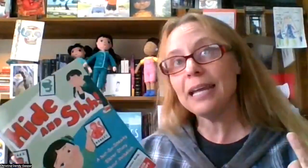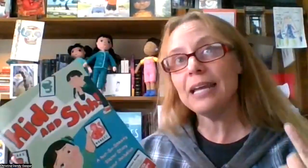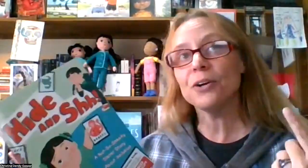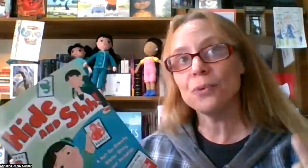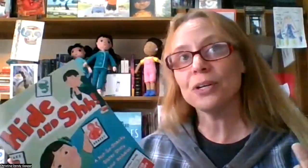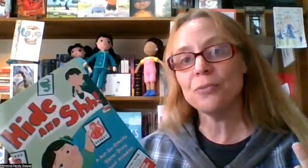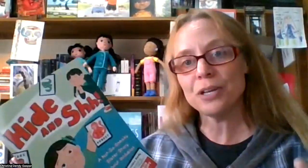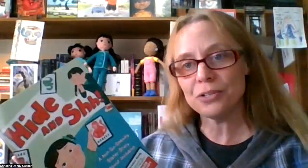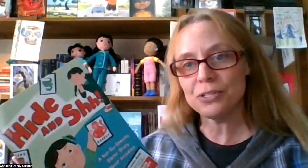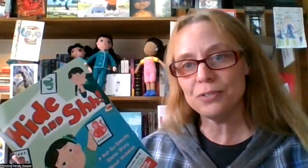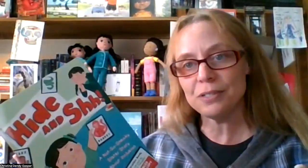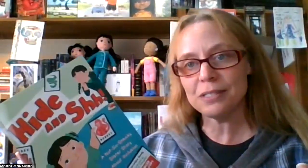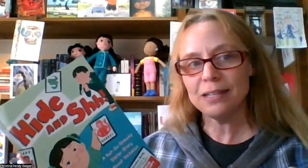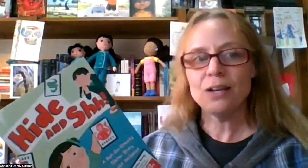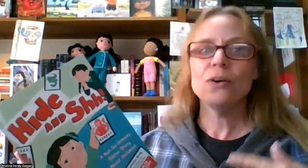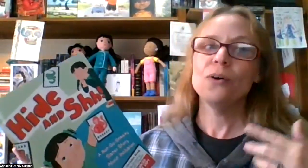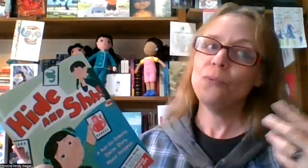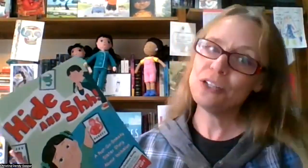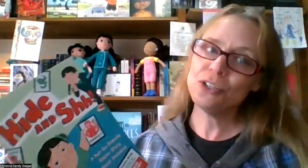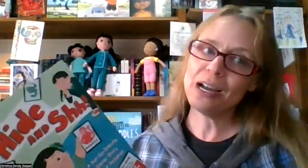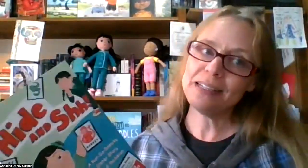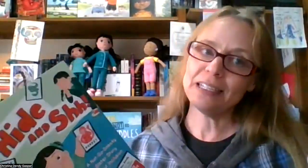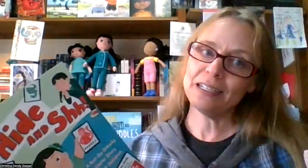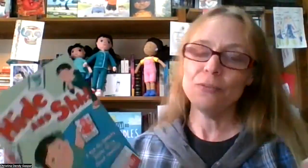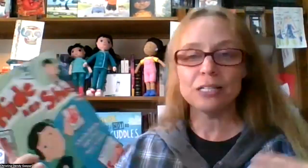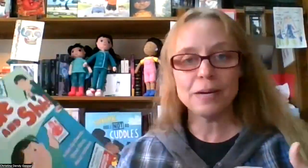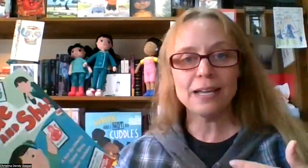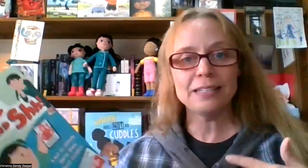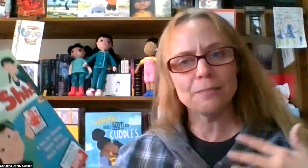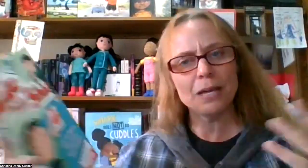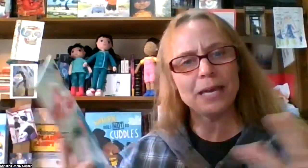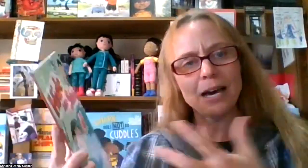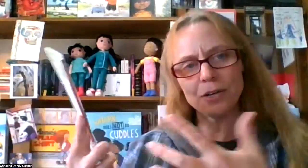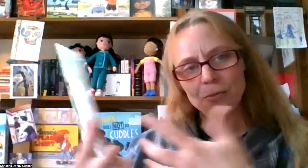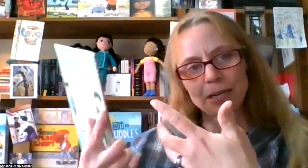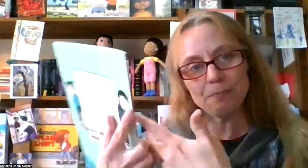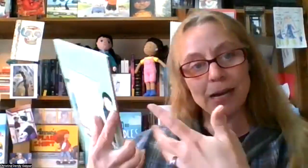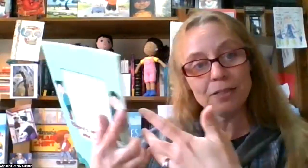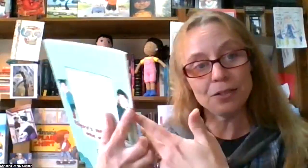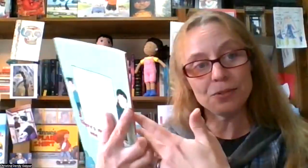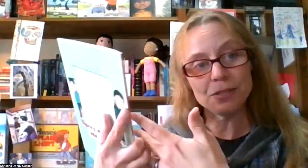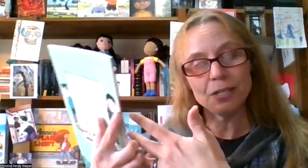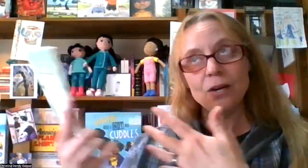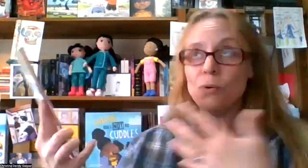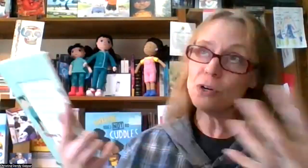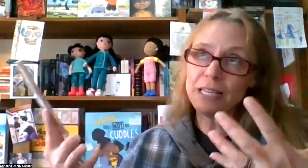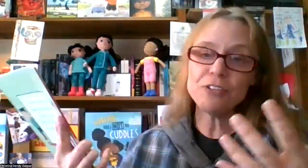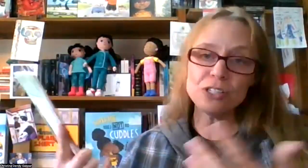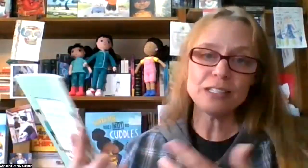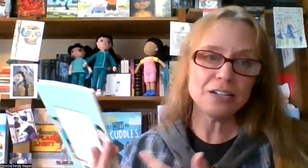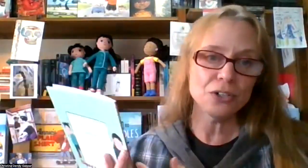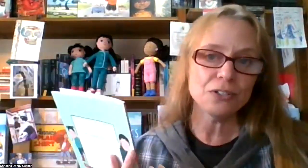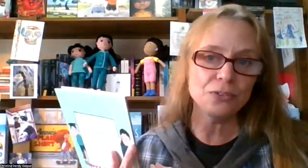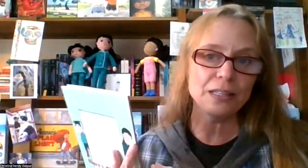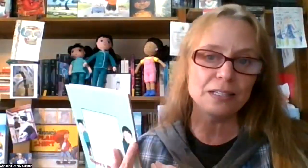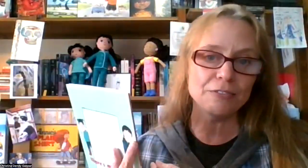guys are playing or working with other students. What's your idea? What's my idea? Maybe how can we combine those, or even